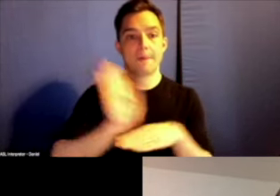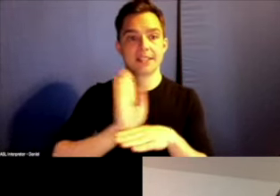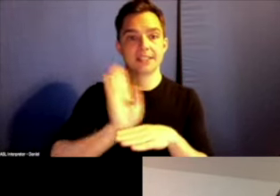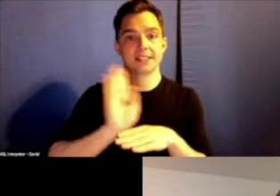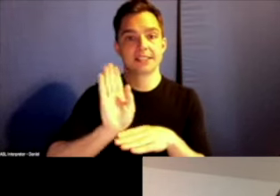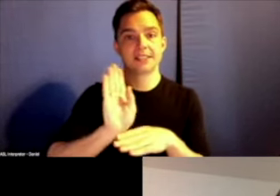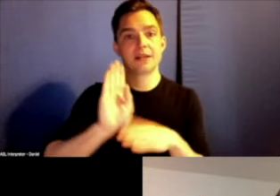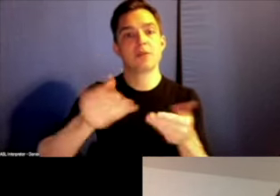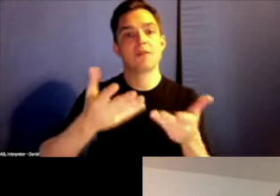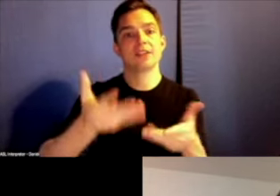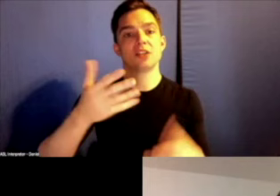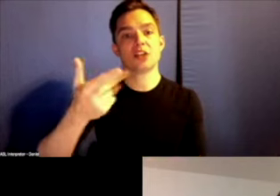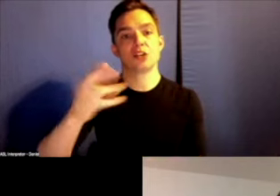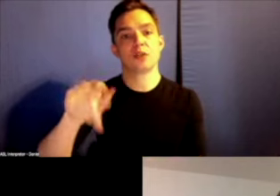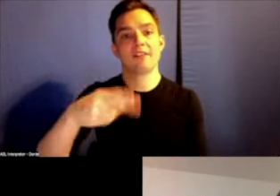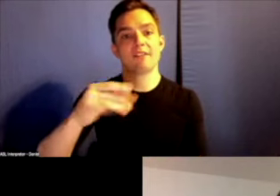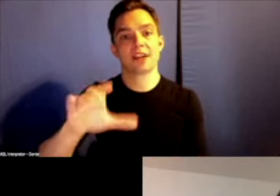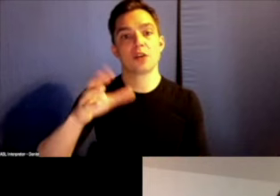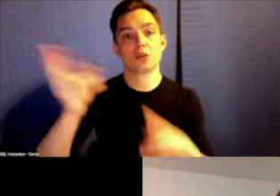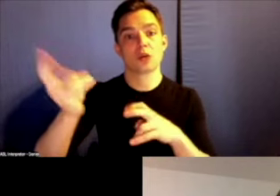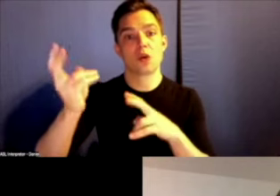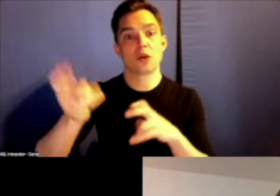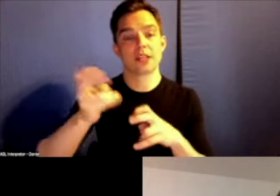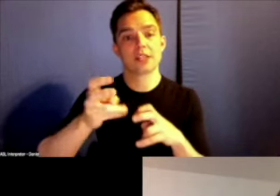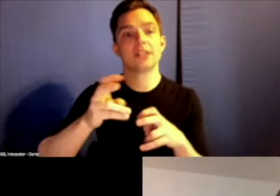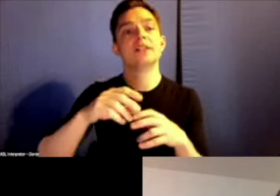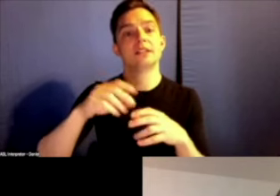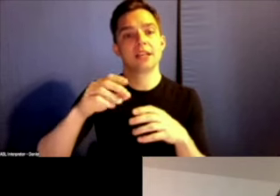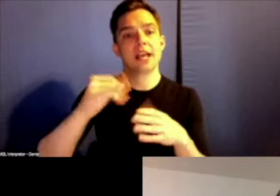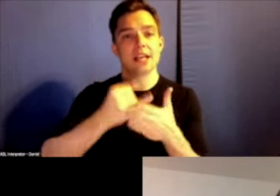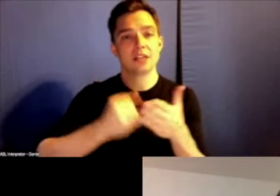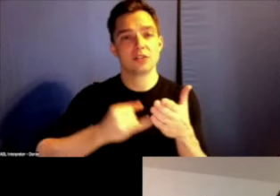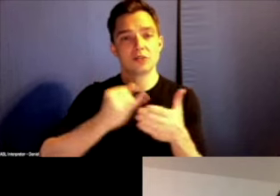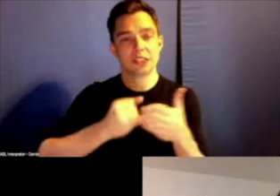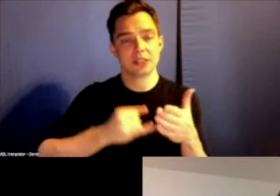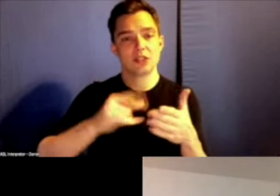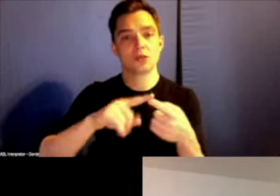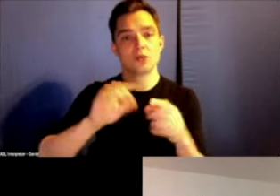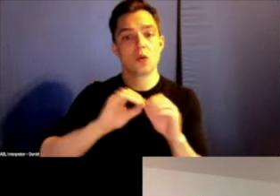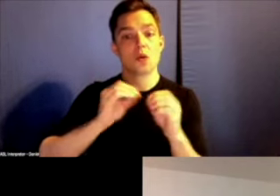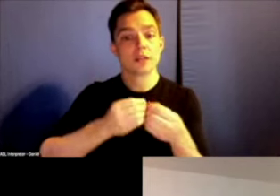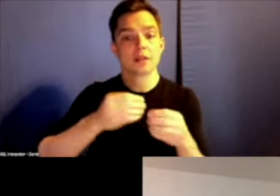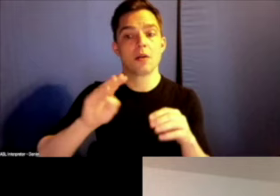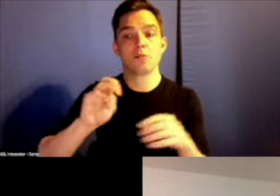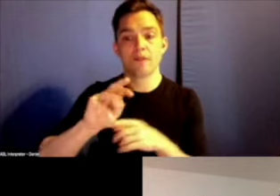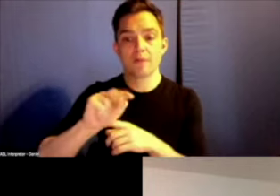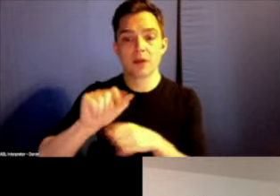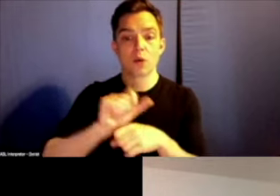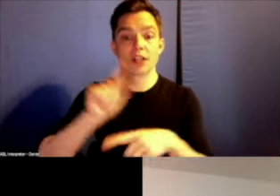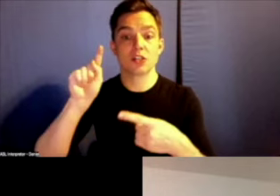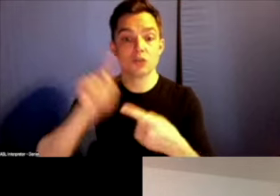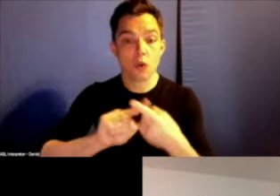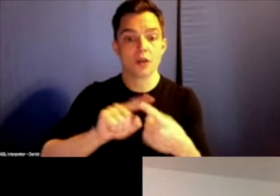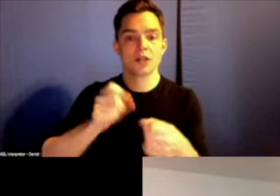provides graphic recording and strategic illustration to organizations and movements working towards social